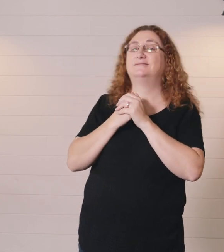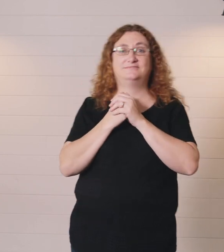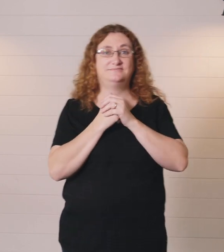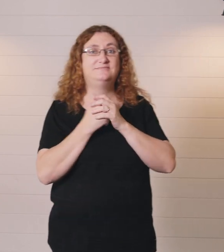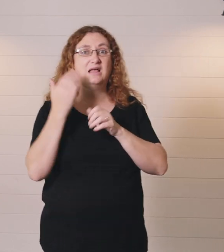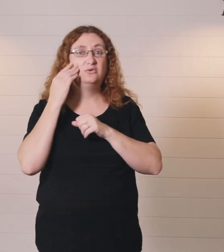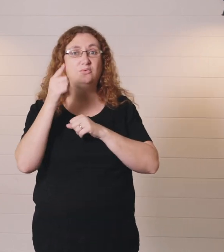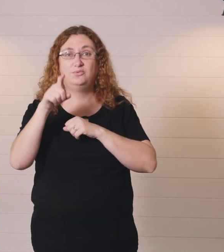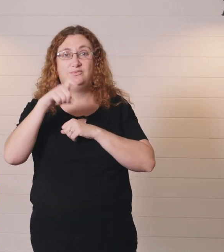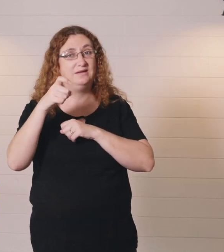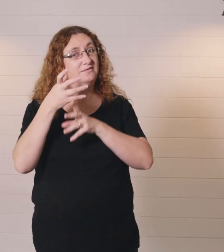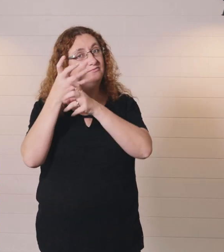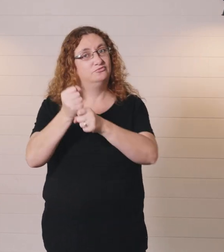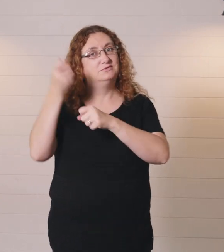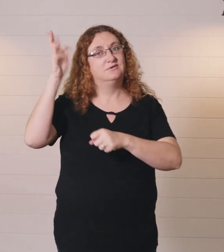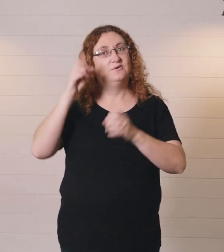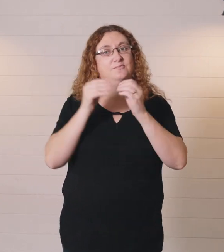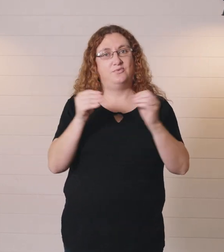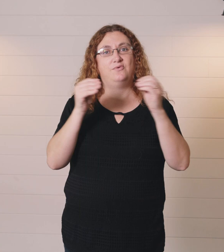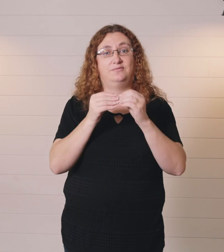God's good purposes over your life.